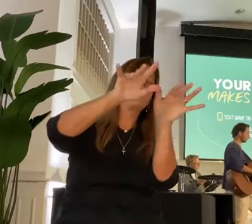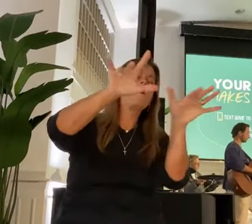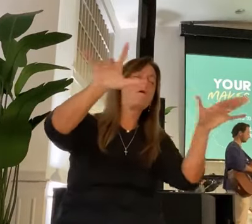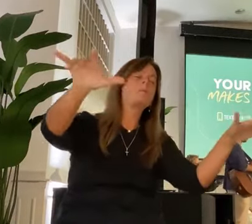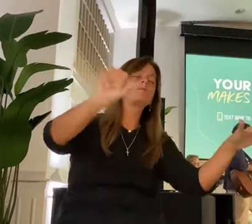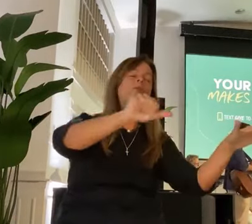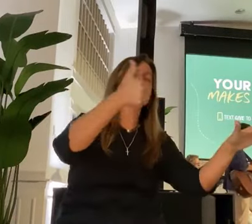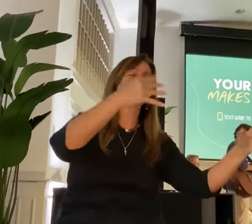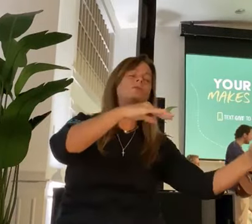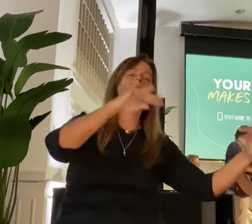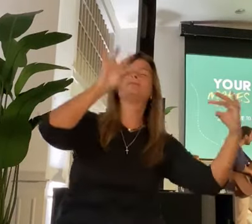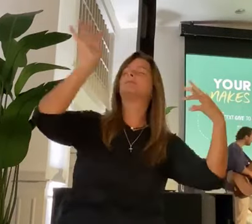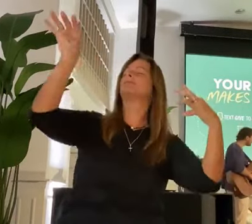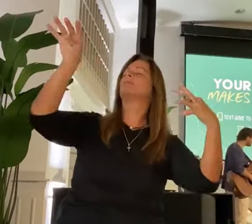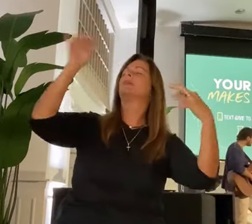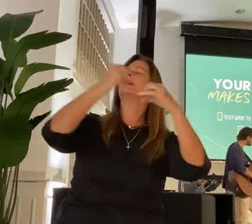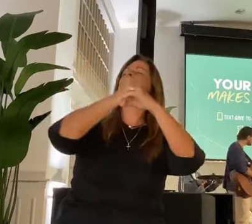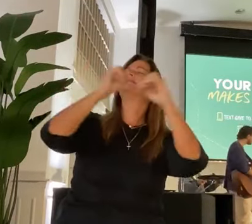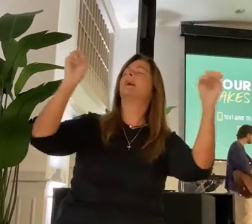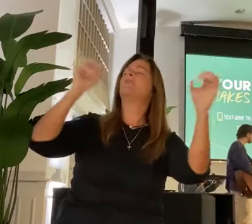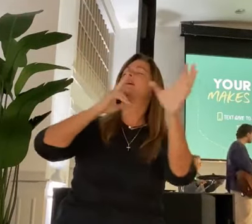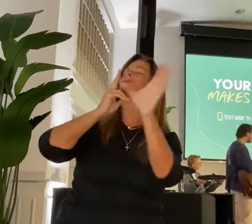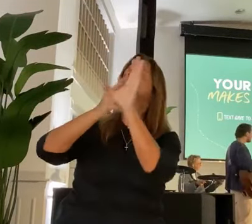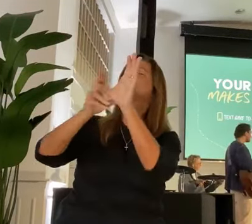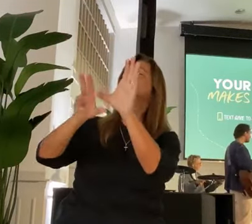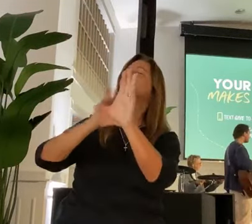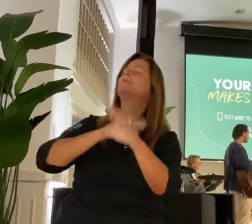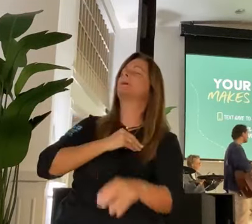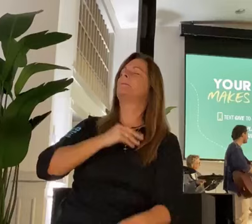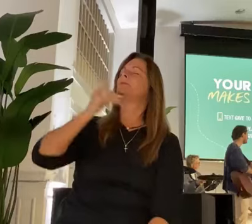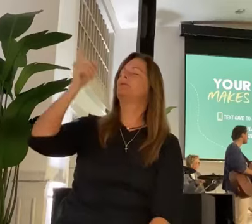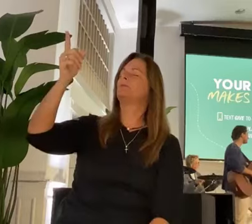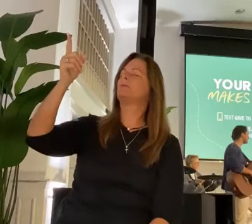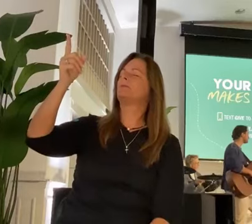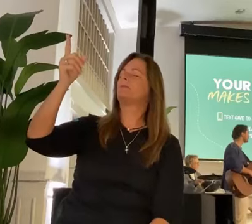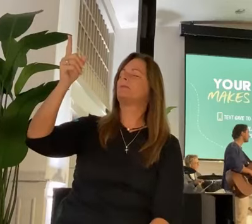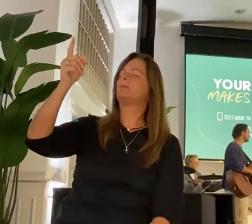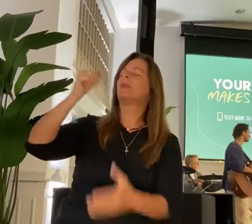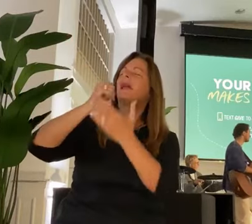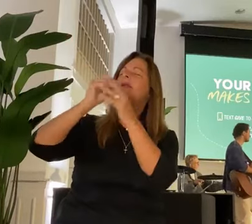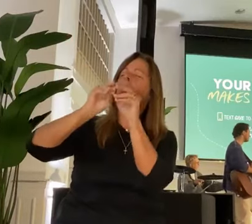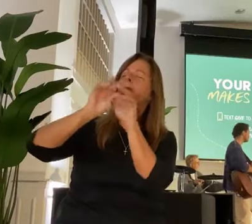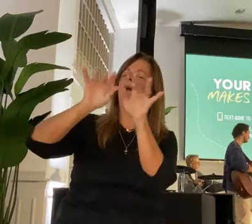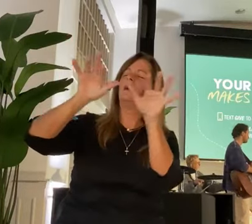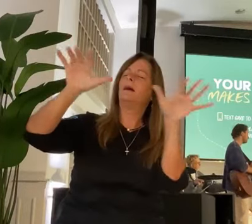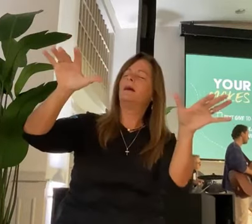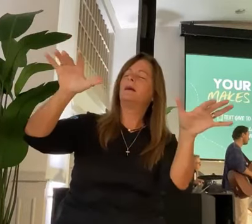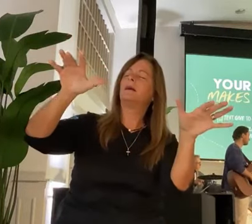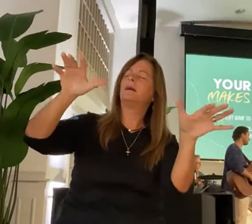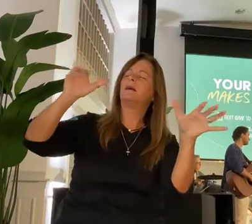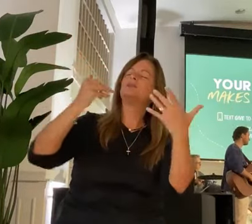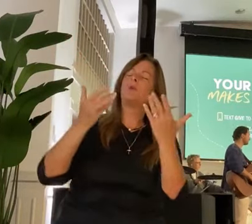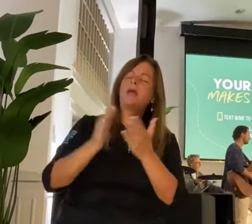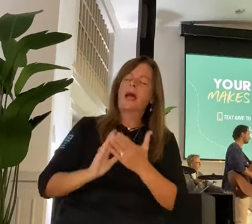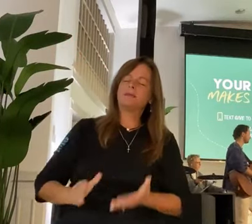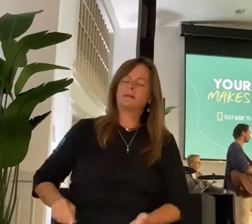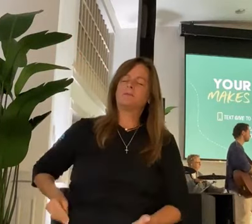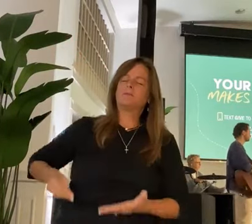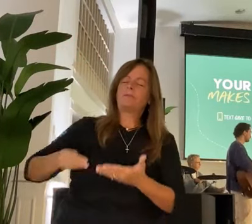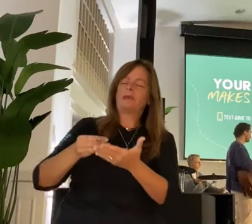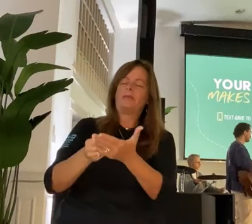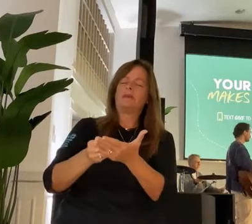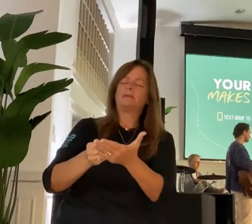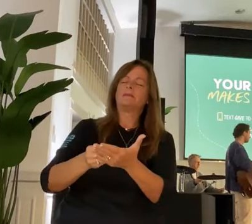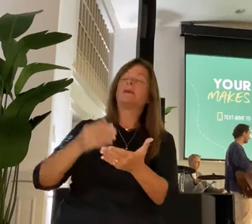so that you can advance your work in your kingdom here on earth. So I pray in Jesus' name that our gifts this morning would bring heaven down, that it would minister